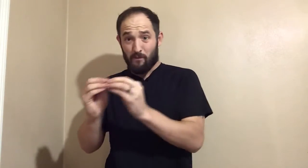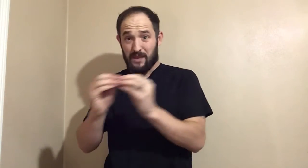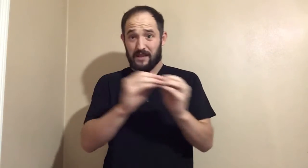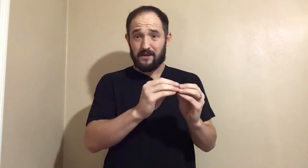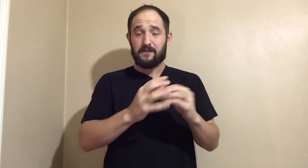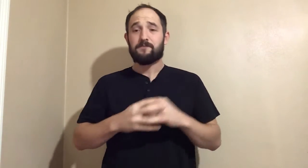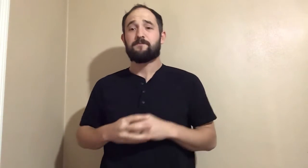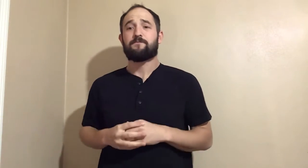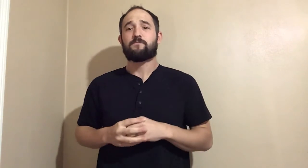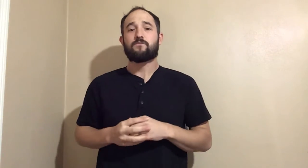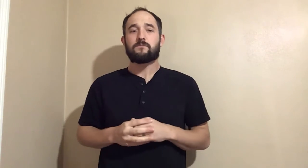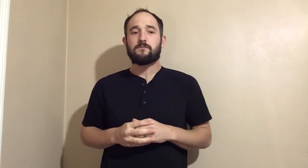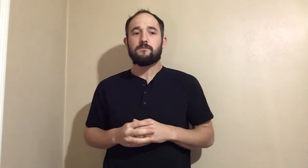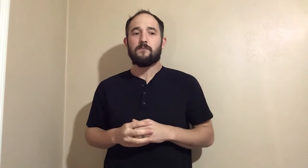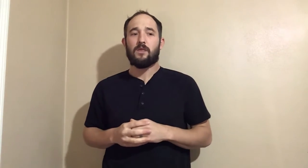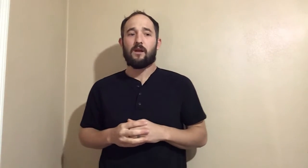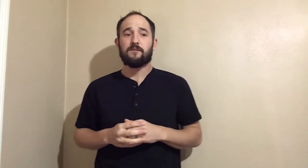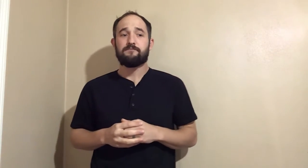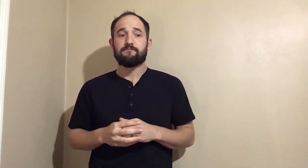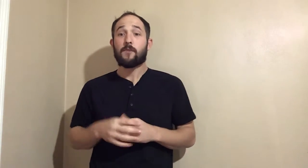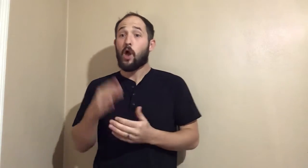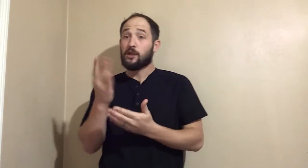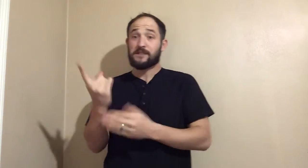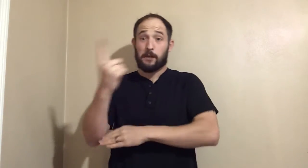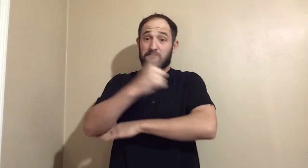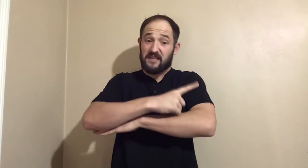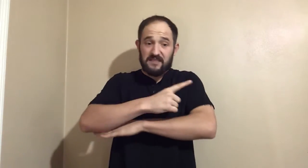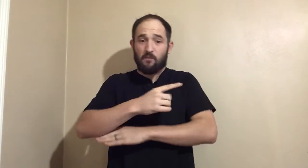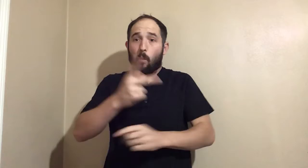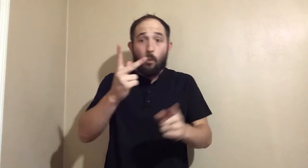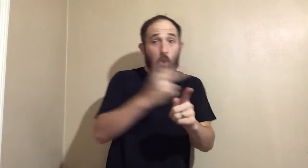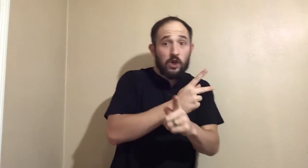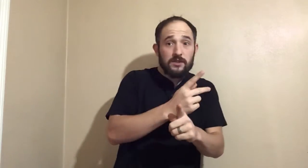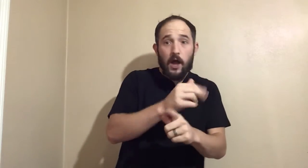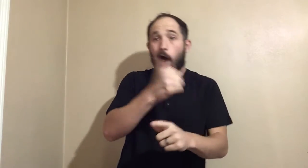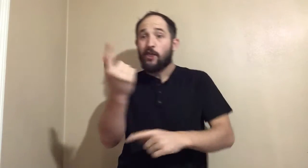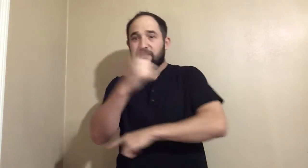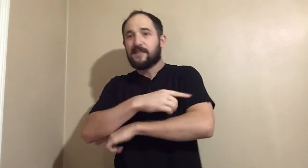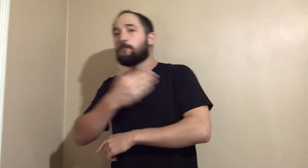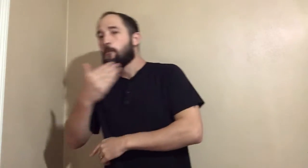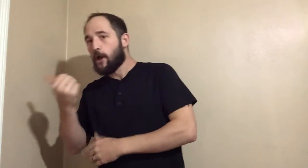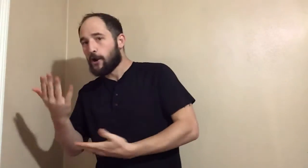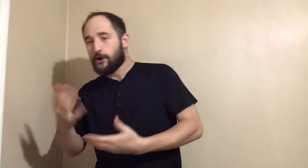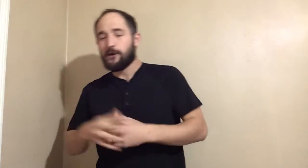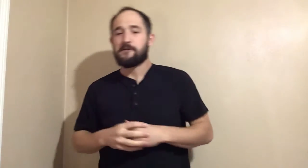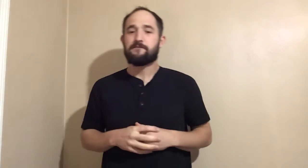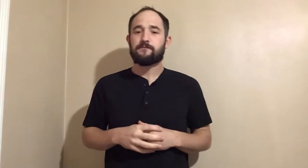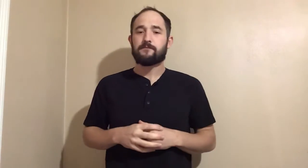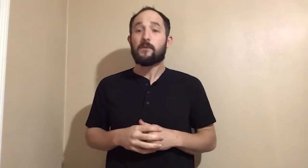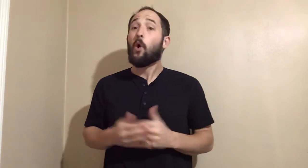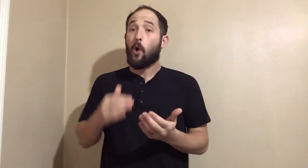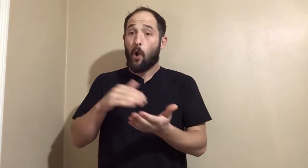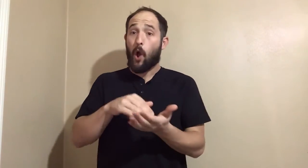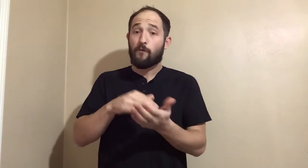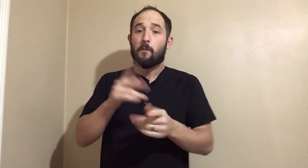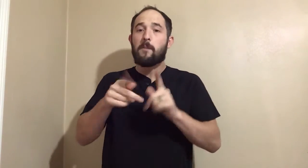And some days it's worse and some days it's better. Often people will need joint replacement because of